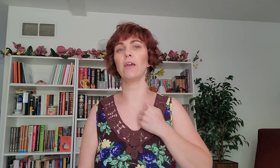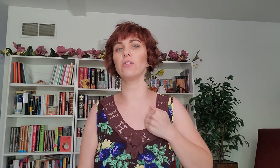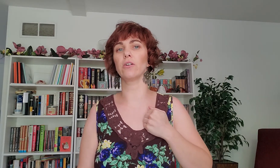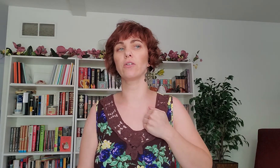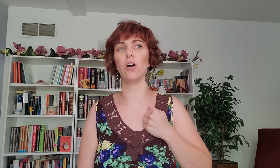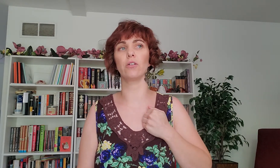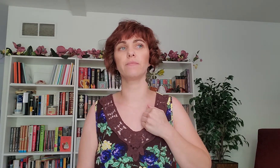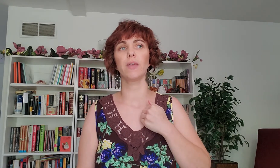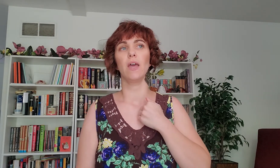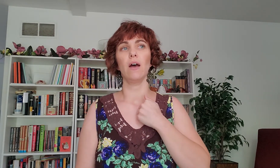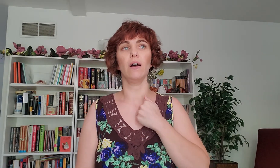your collar.